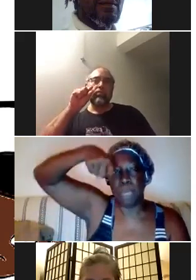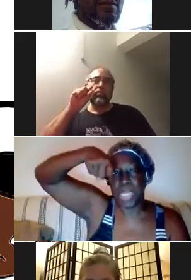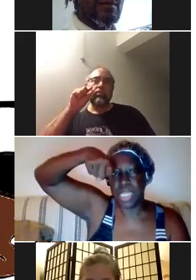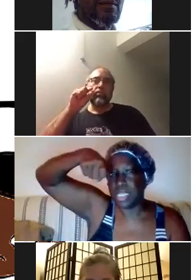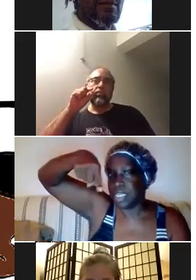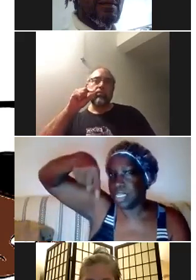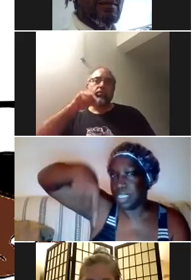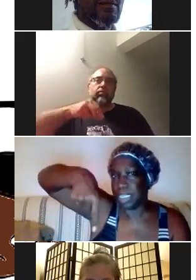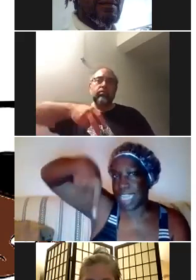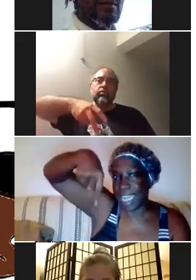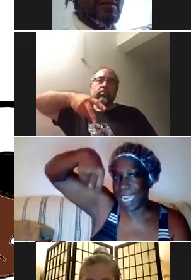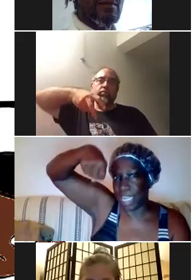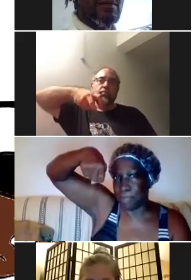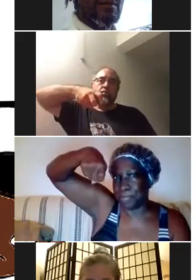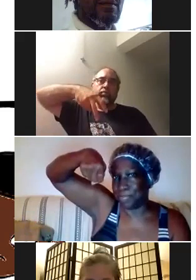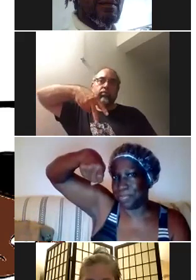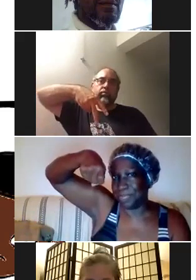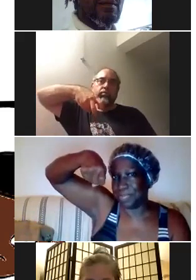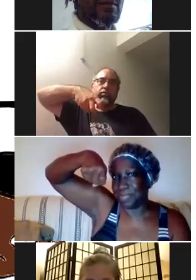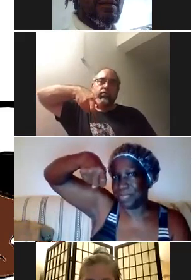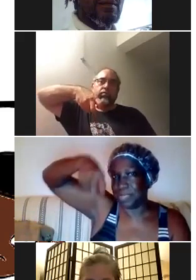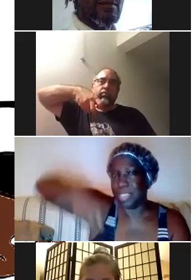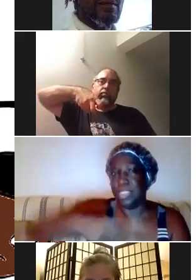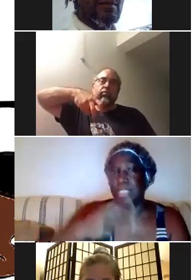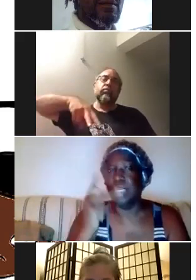Leg up. You get that leg up.